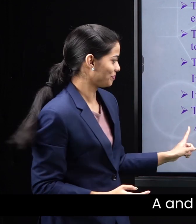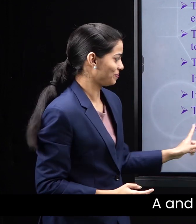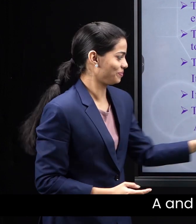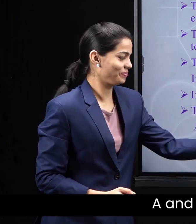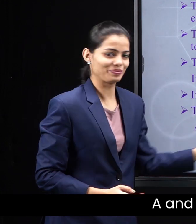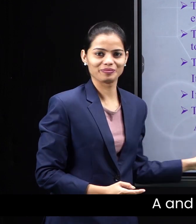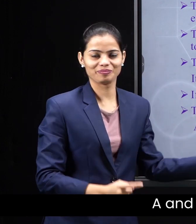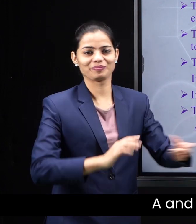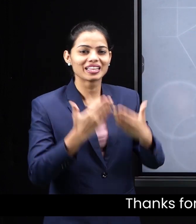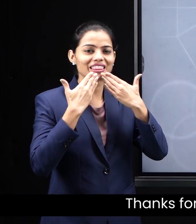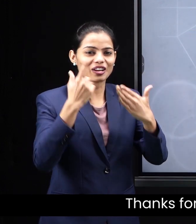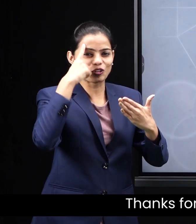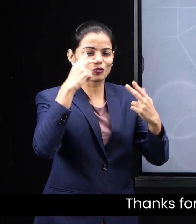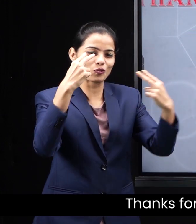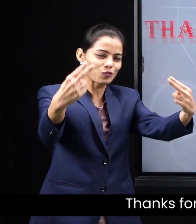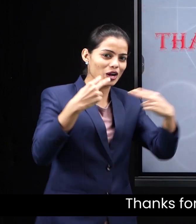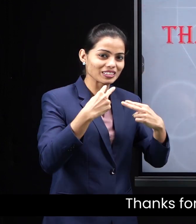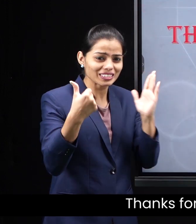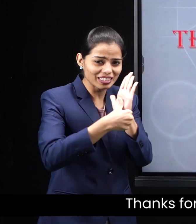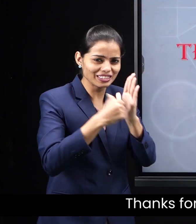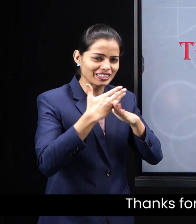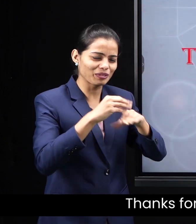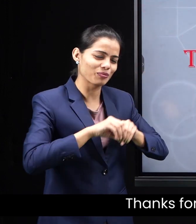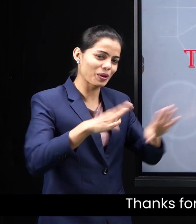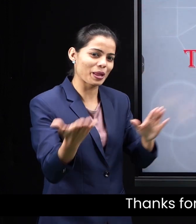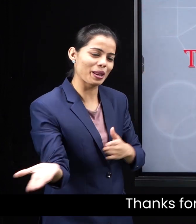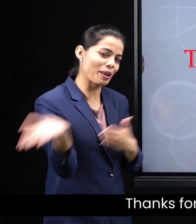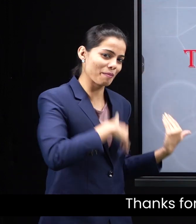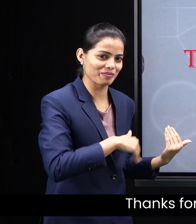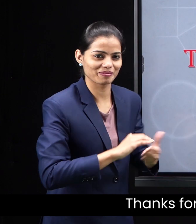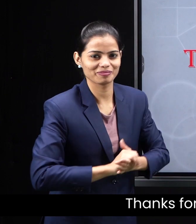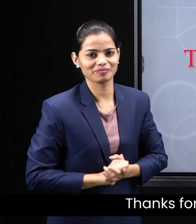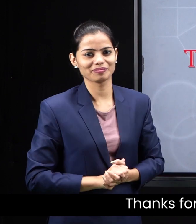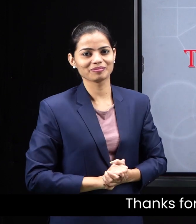Thanks for watching. Like, share and subscribe.